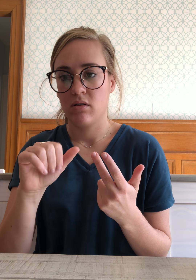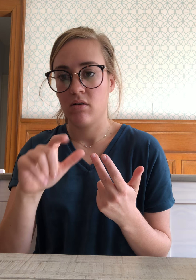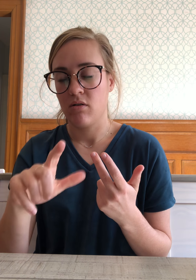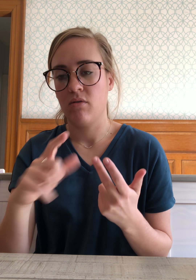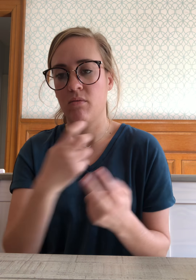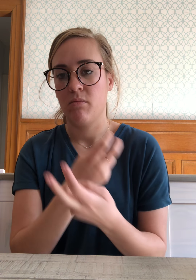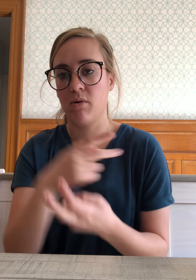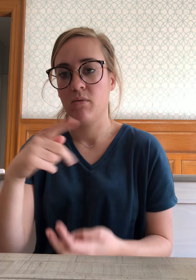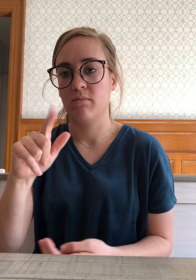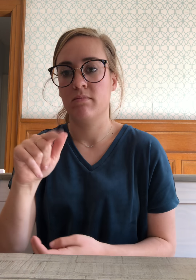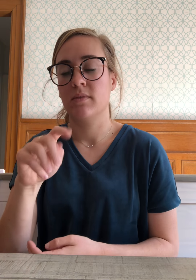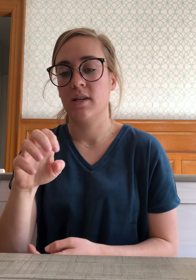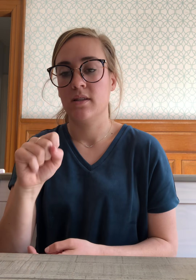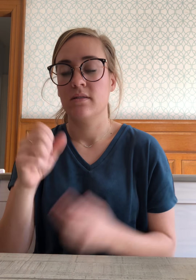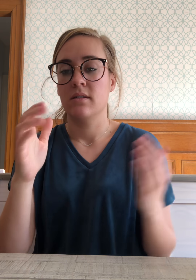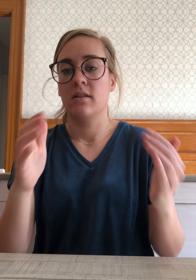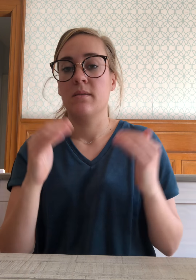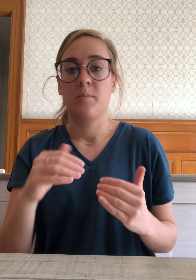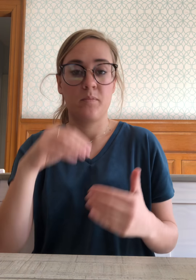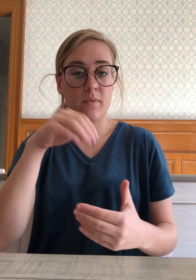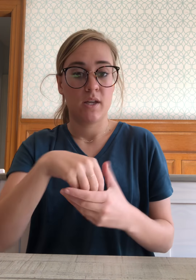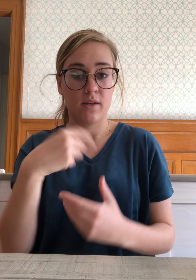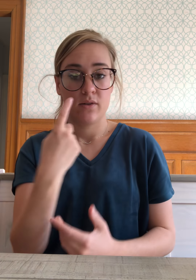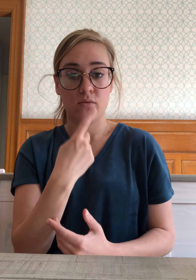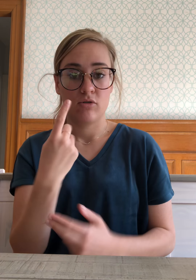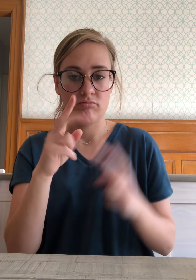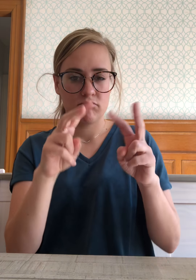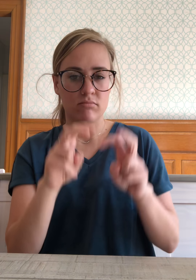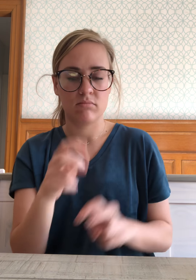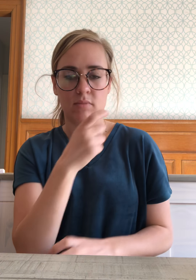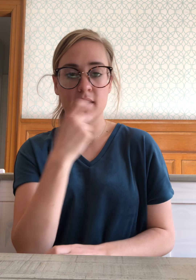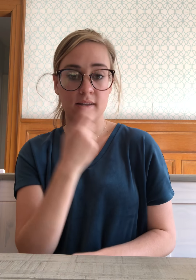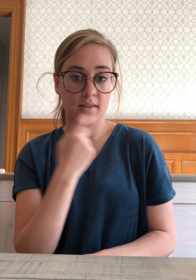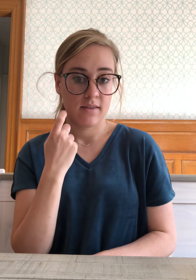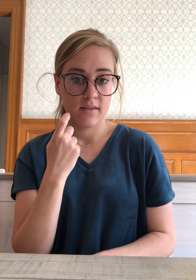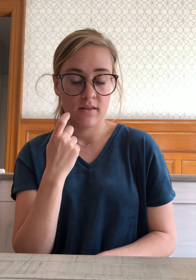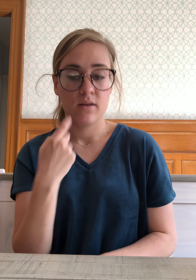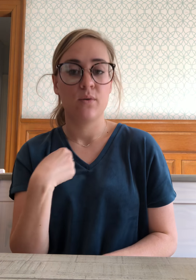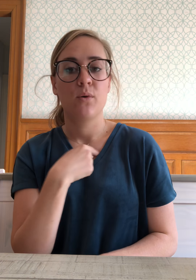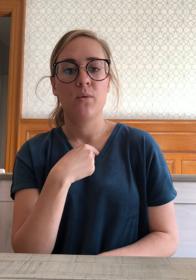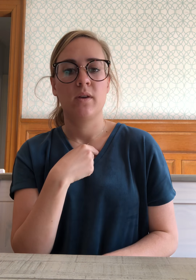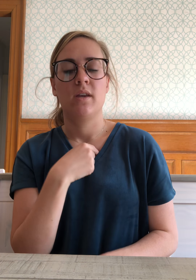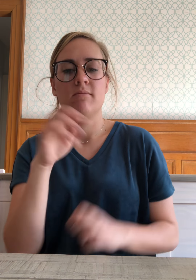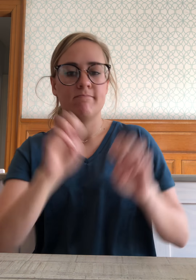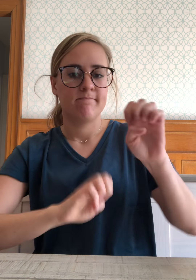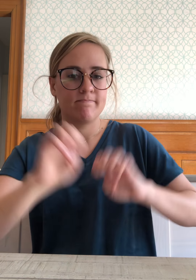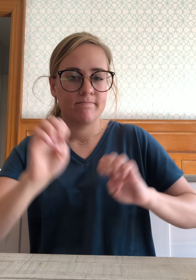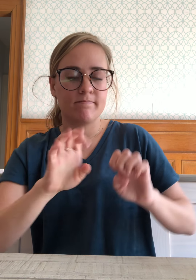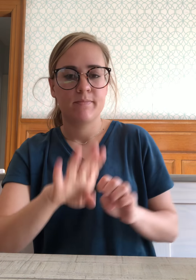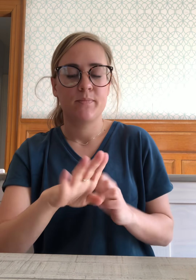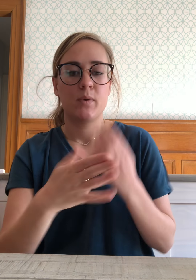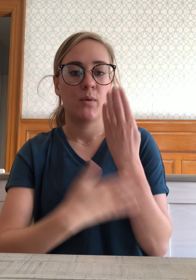Intraoral anchorage, looking at teeth. We look at root form, we look at root size and